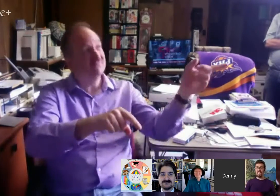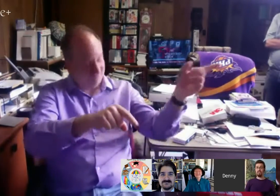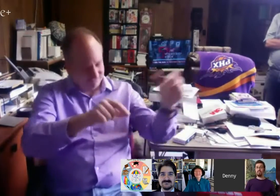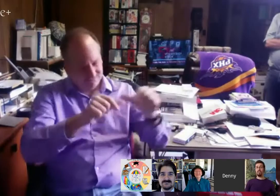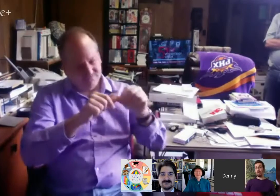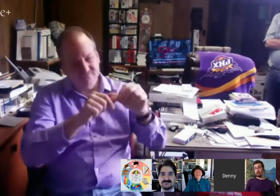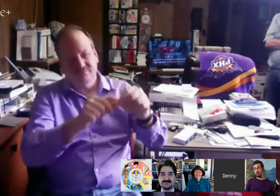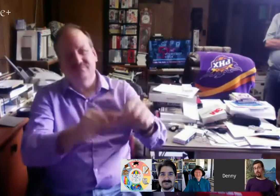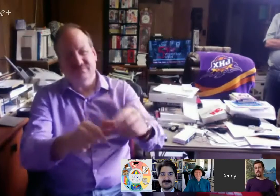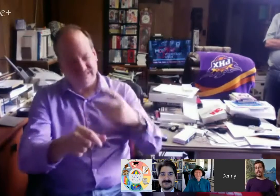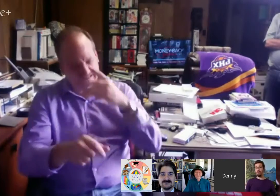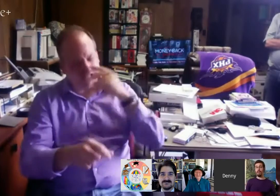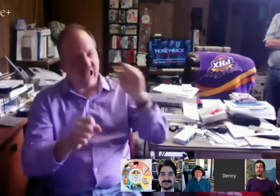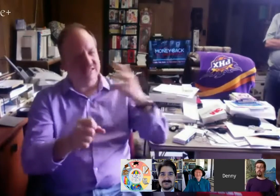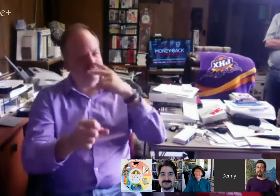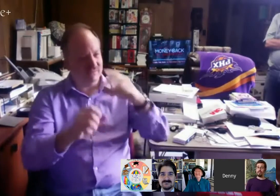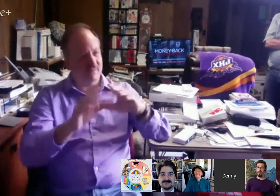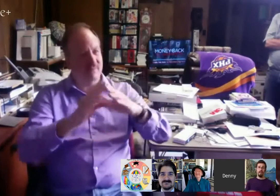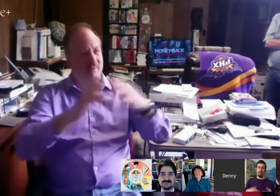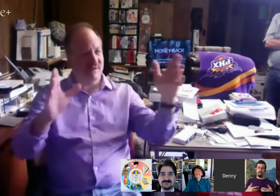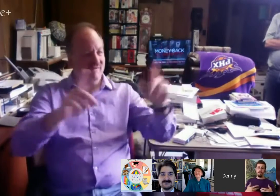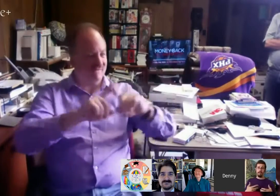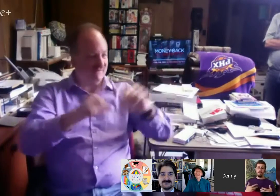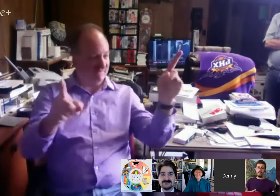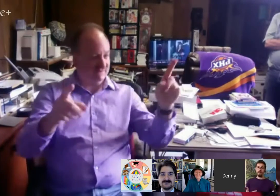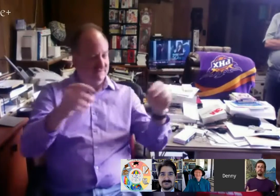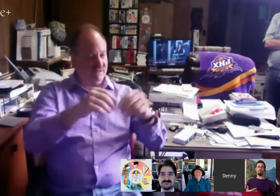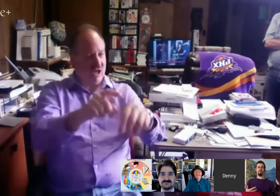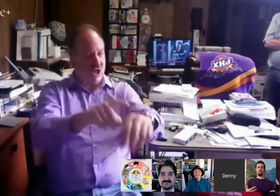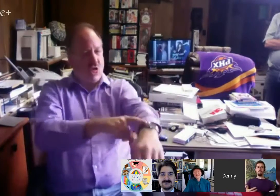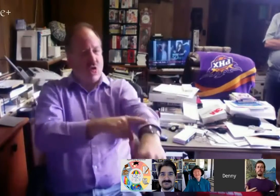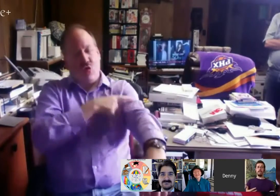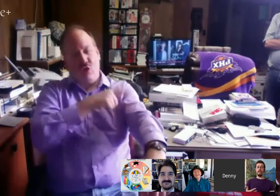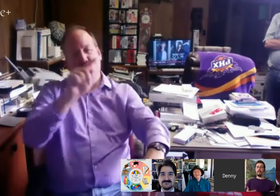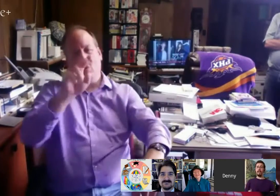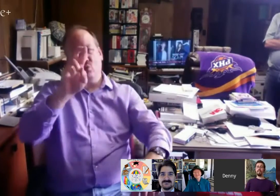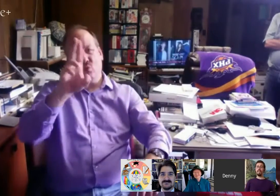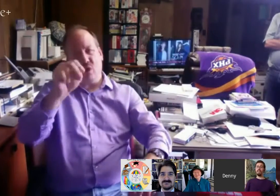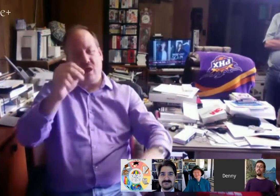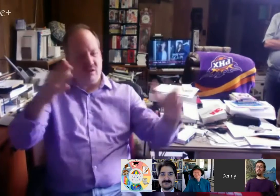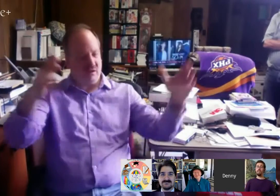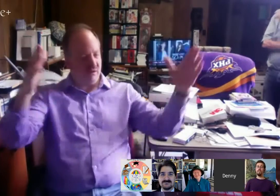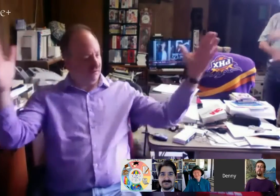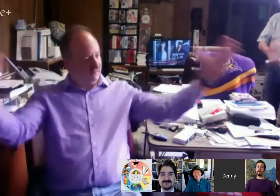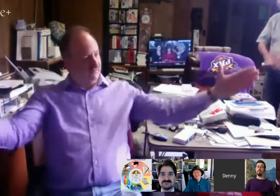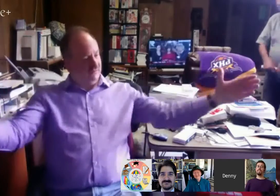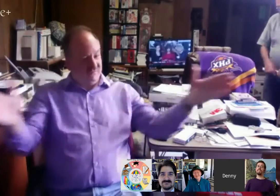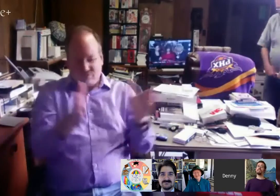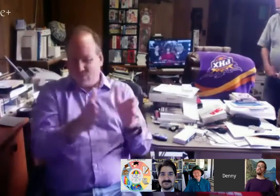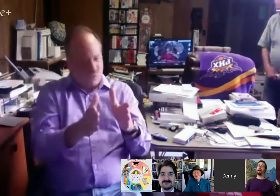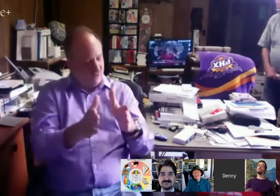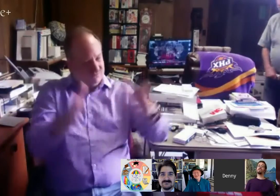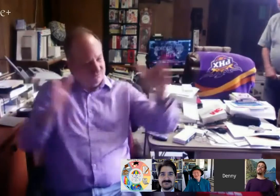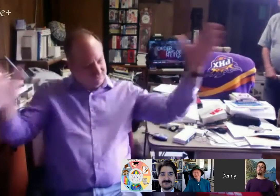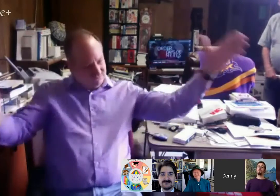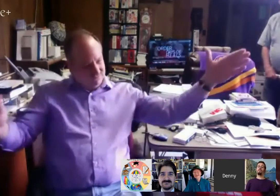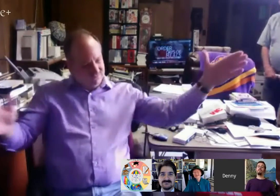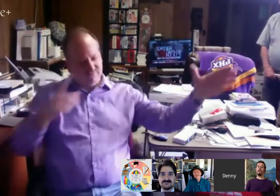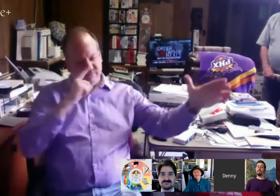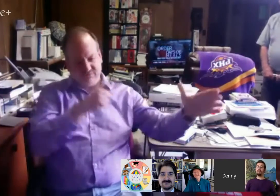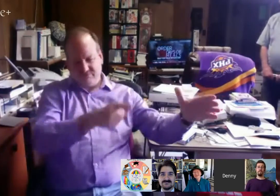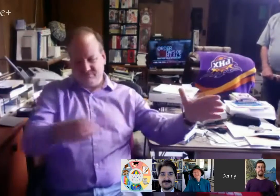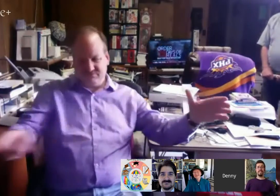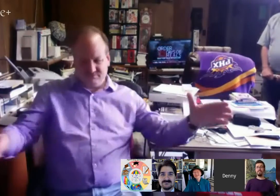of 10 years to include SignWriting within that. And then they would be able to see the